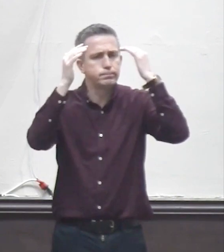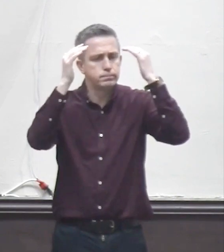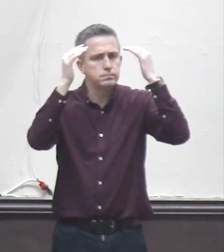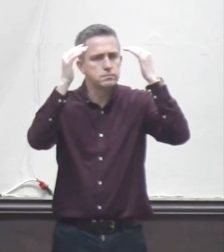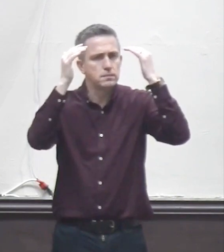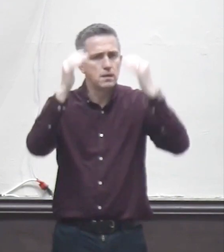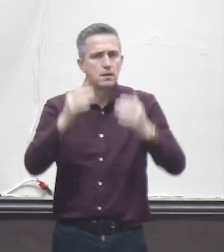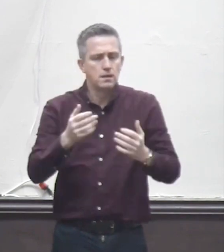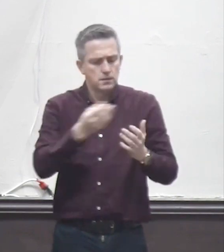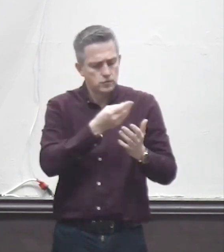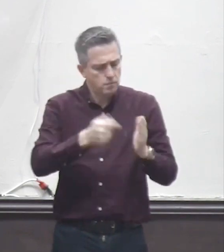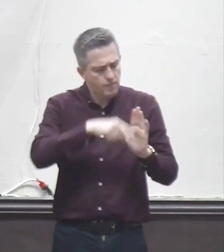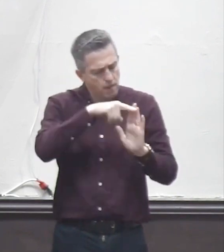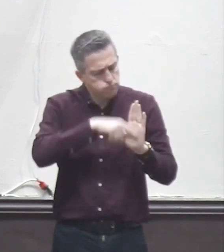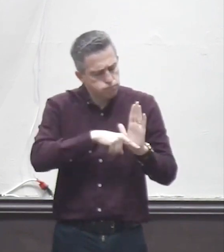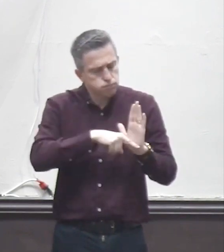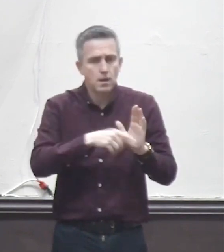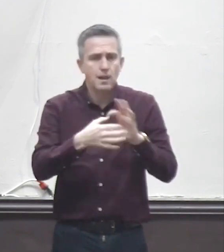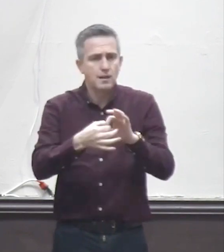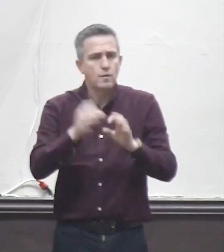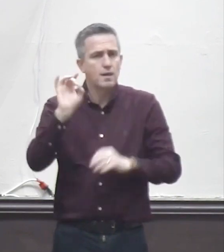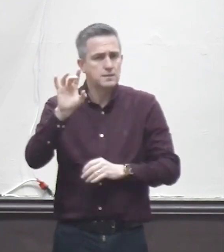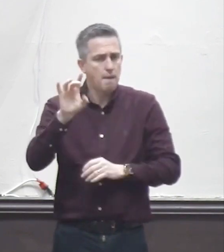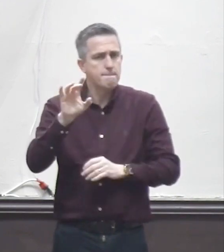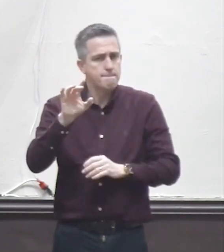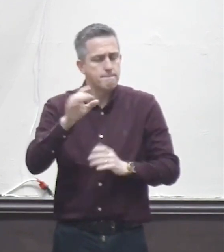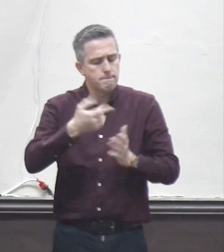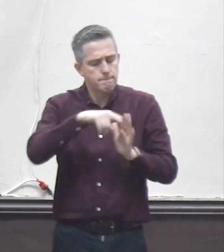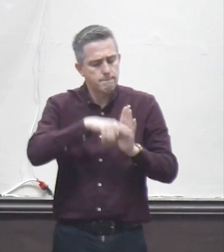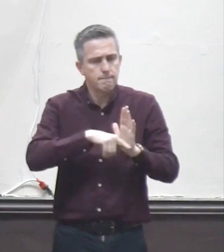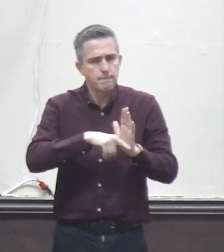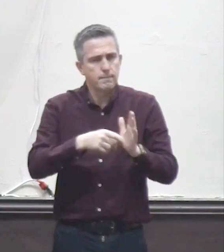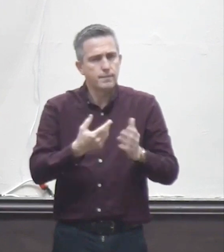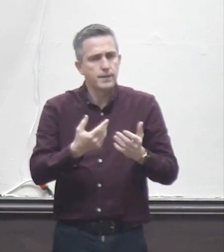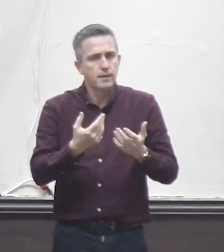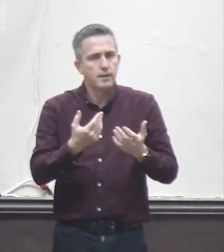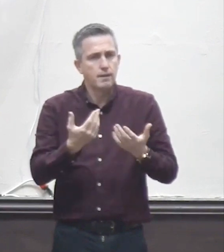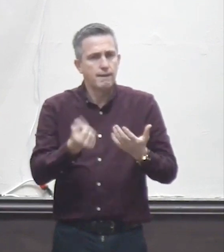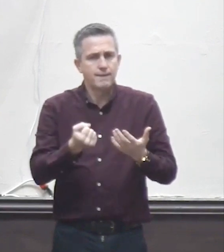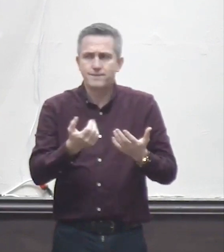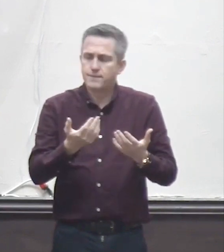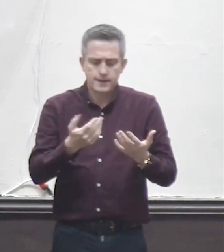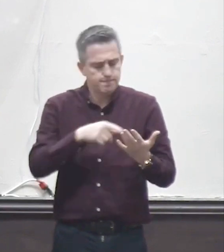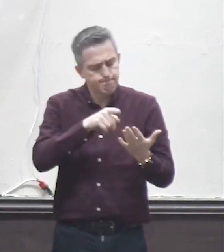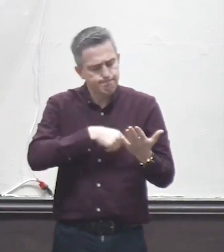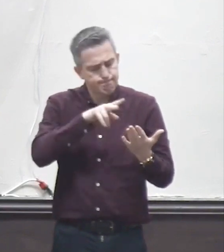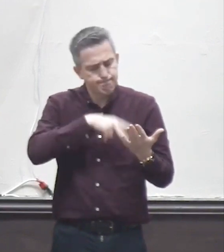fundamentals in its understanding of it, we find in today's time and